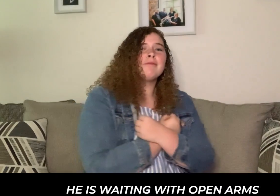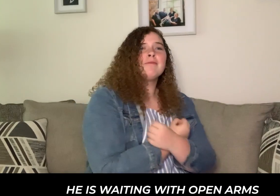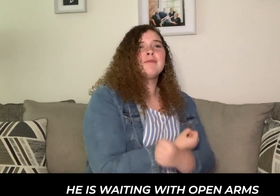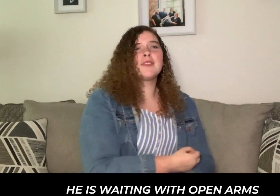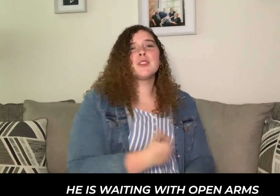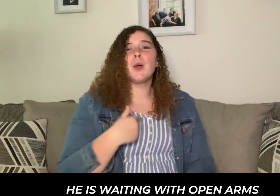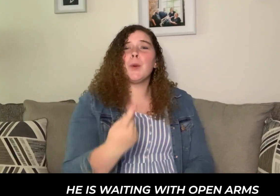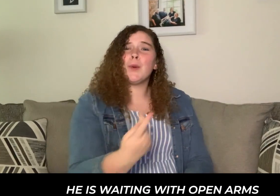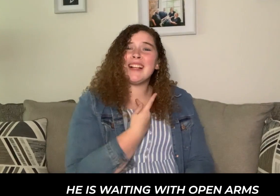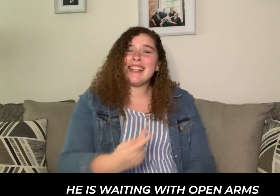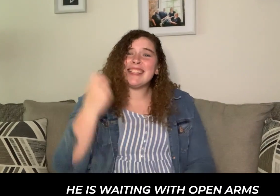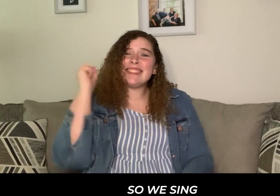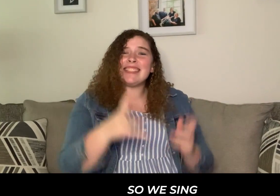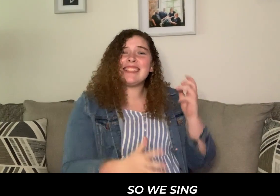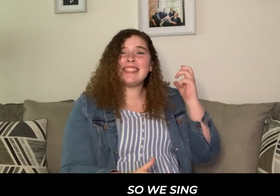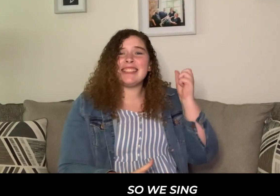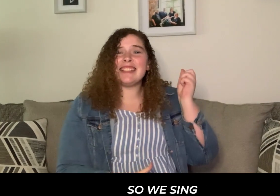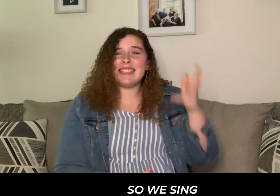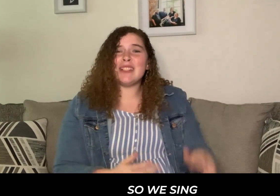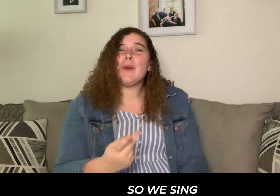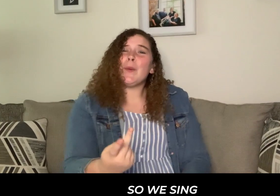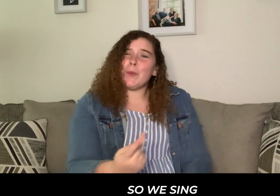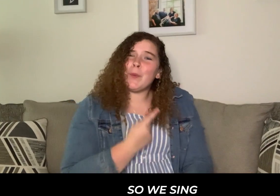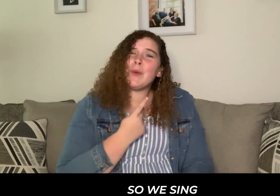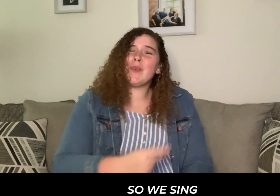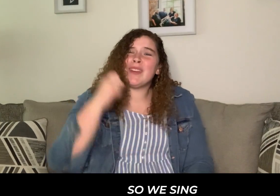your